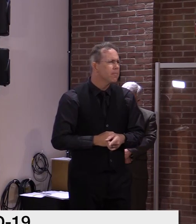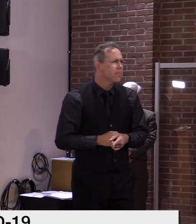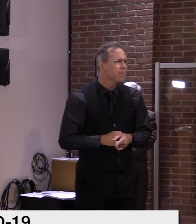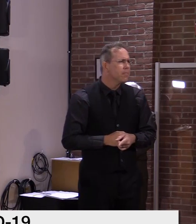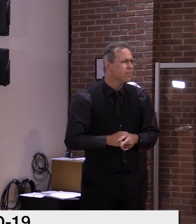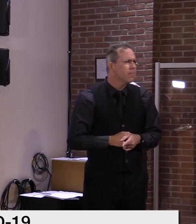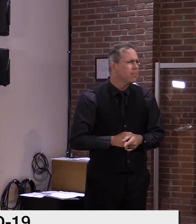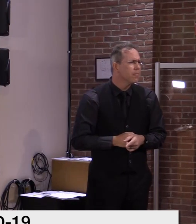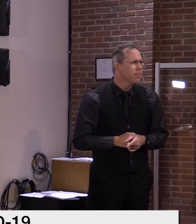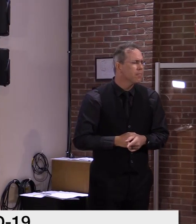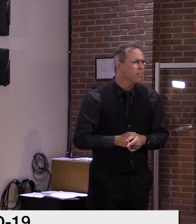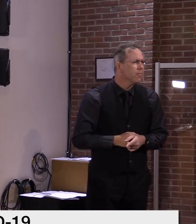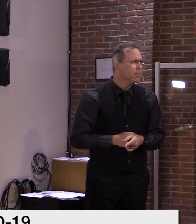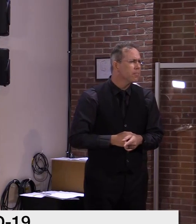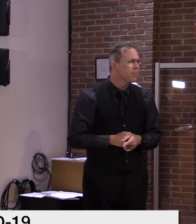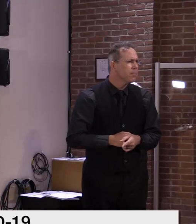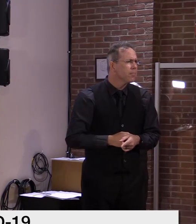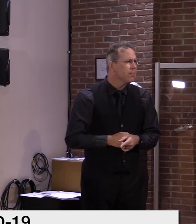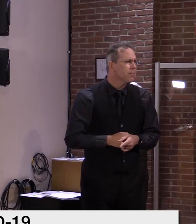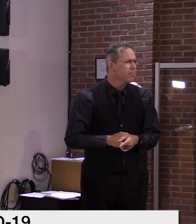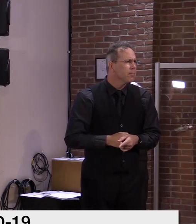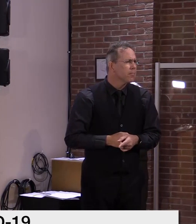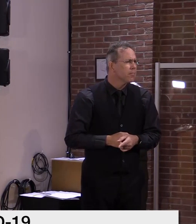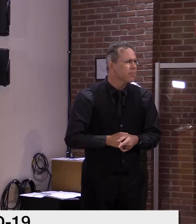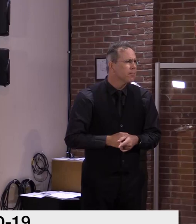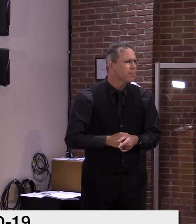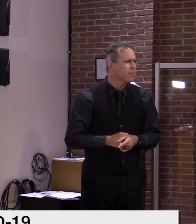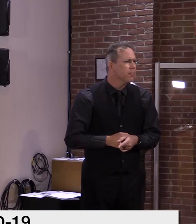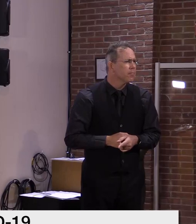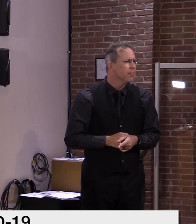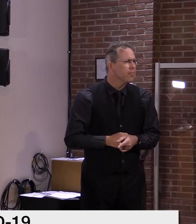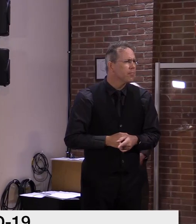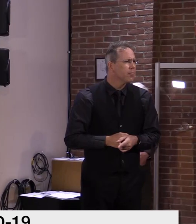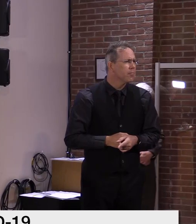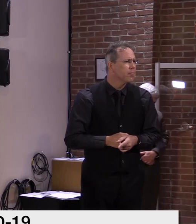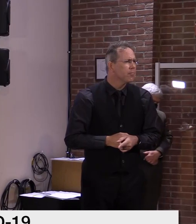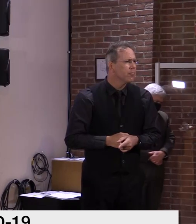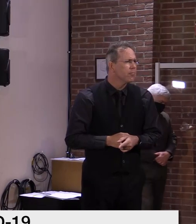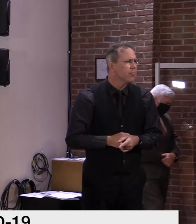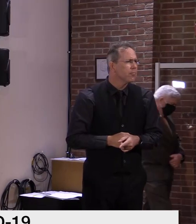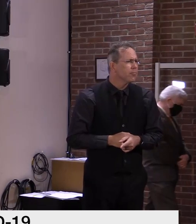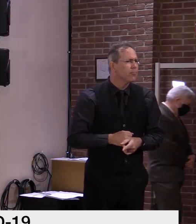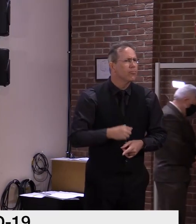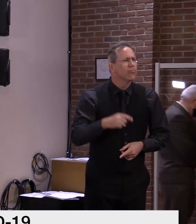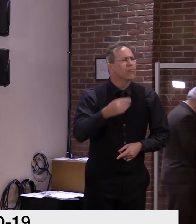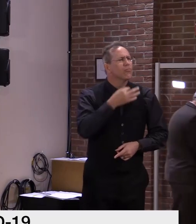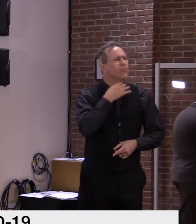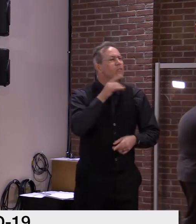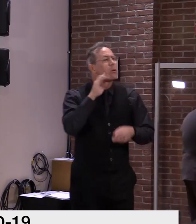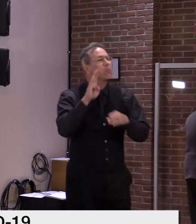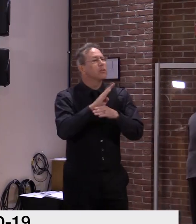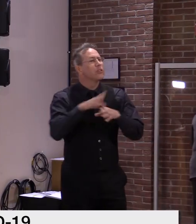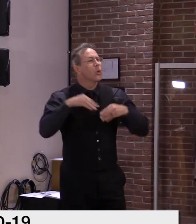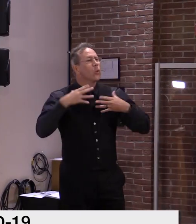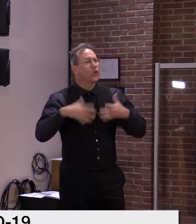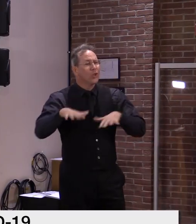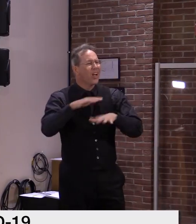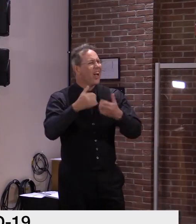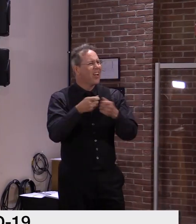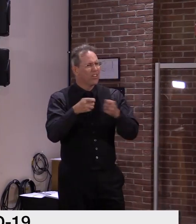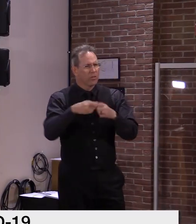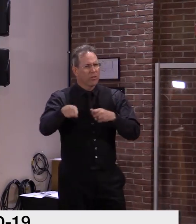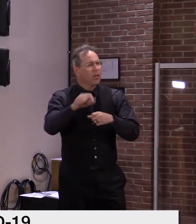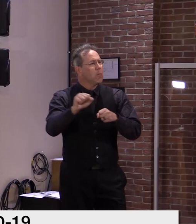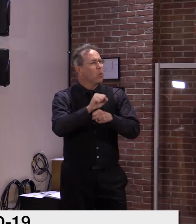handle employees who choose not to get vaccinated. I think you have said that employers can let people